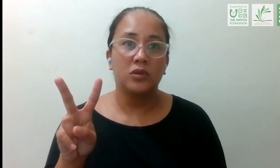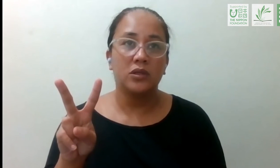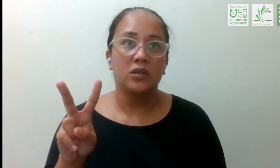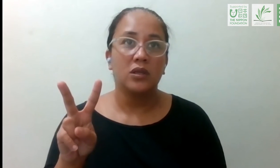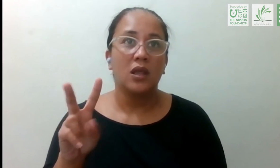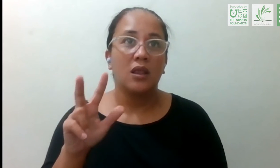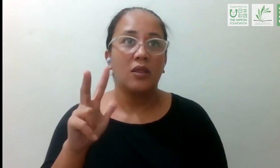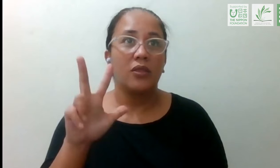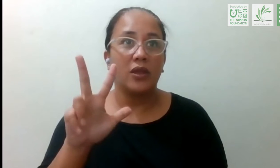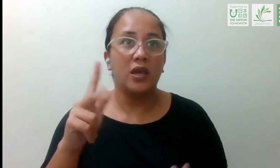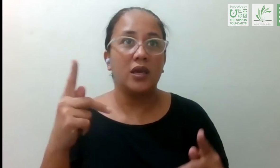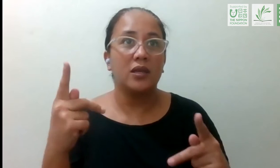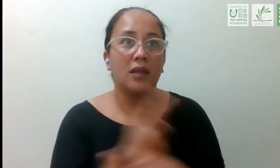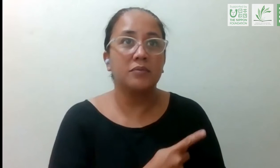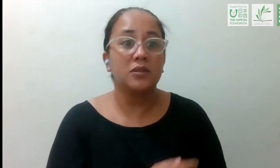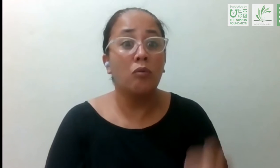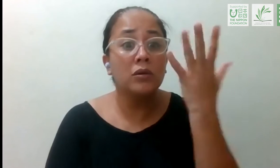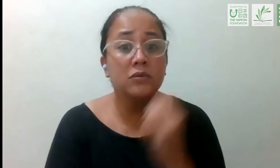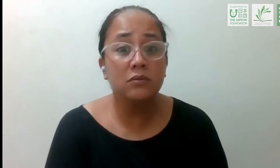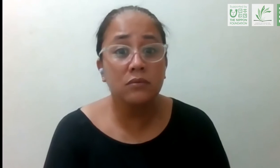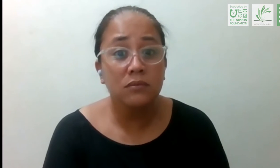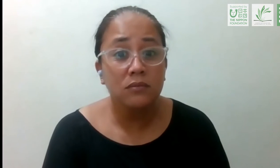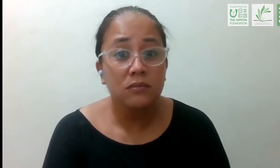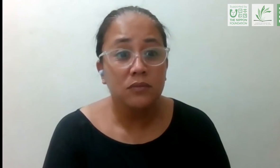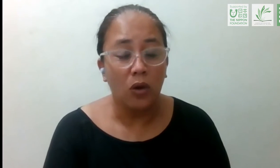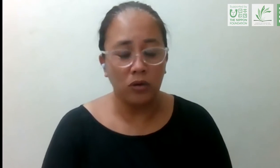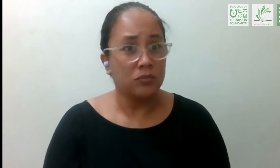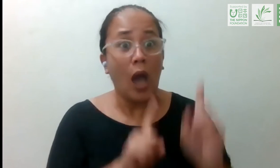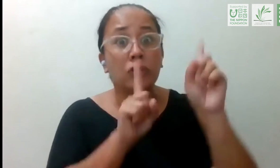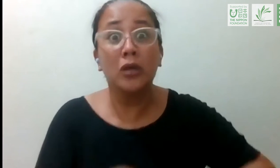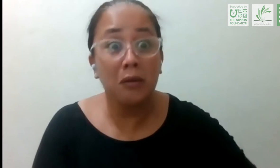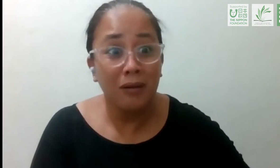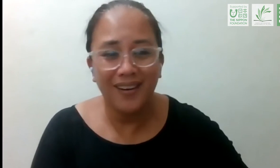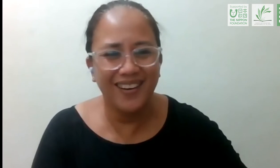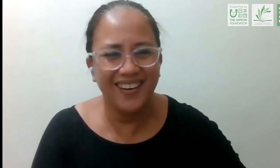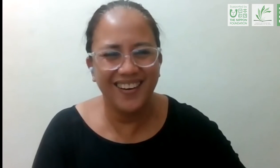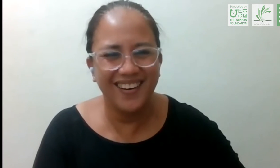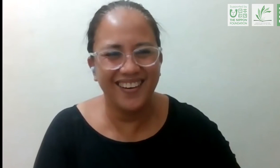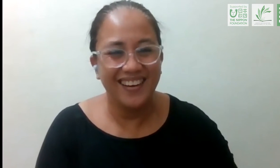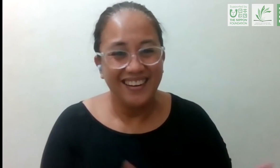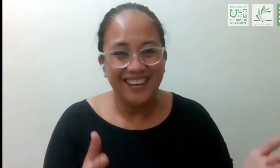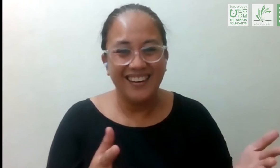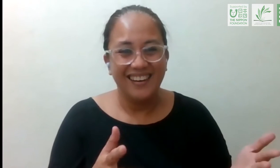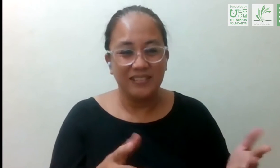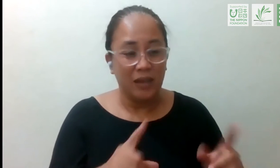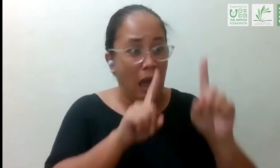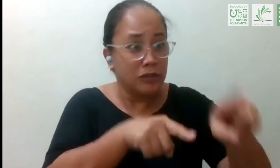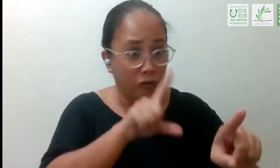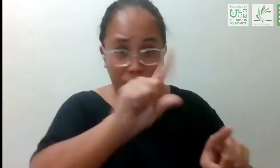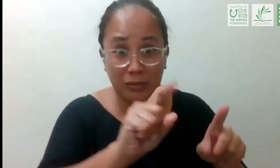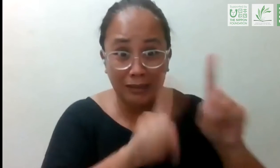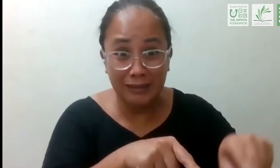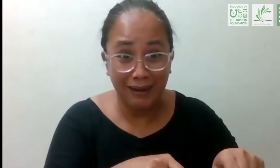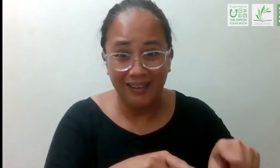3 times how much? I mean, answer uh, too abrupt.